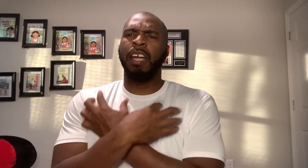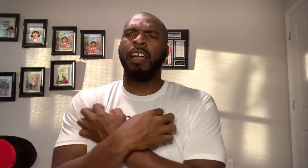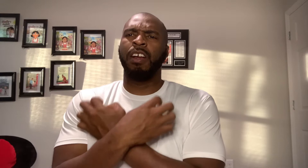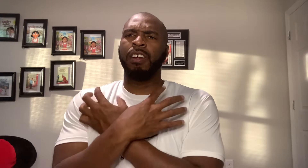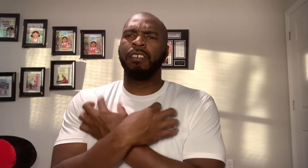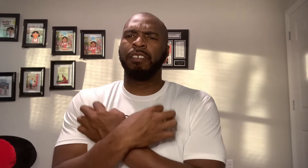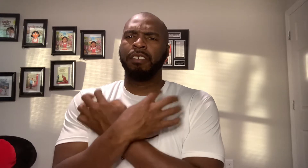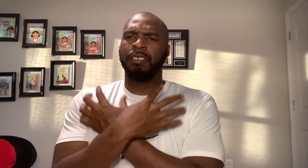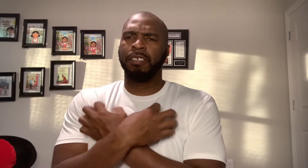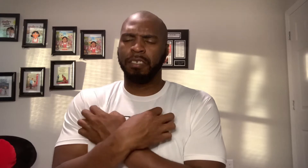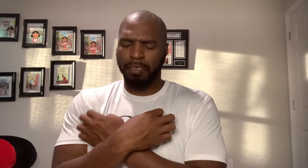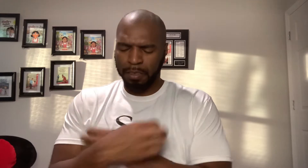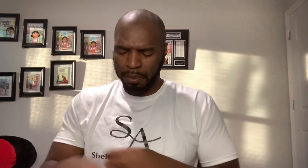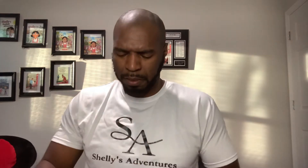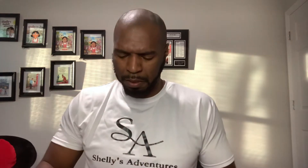bear.